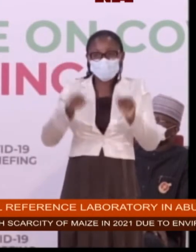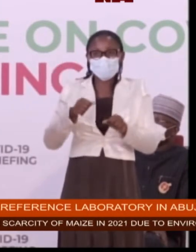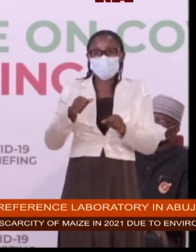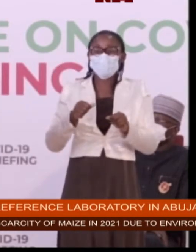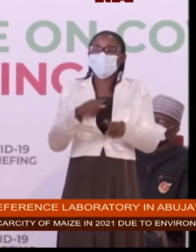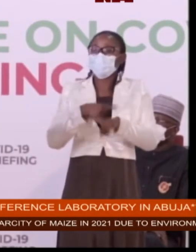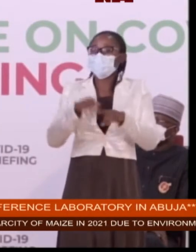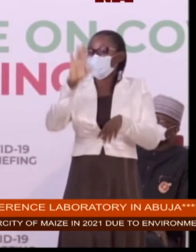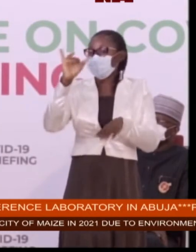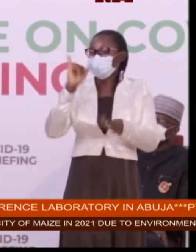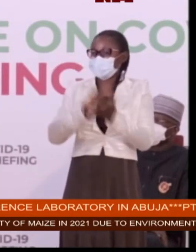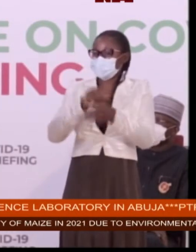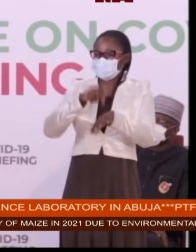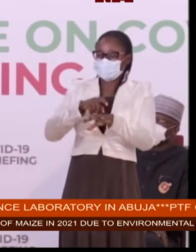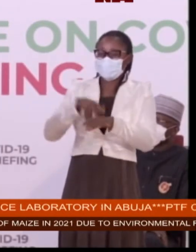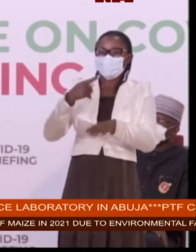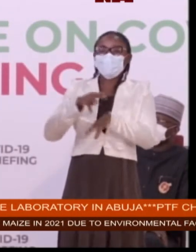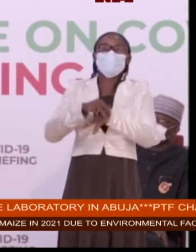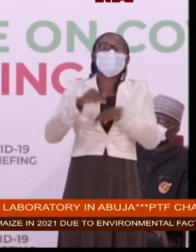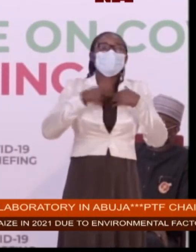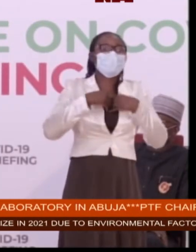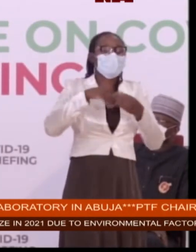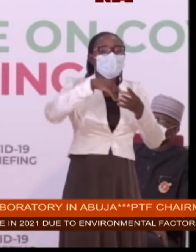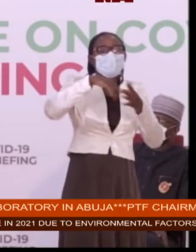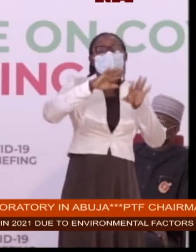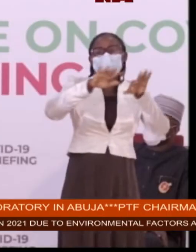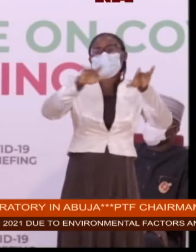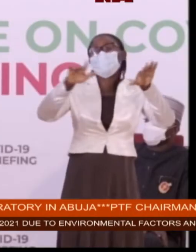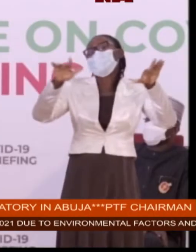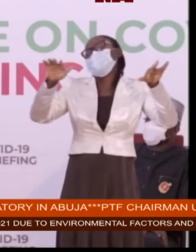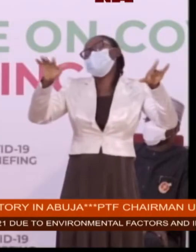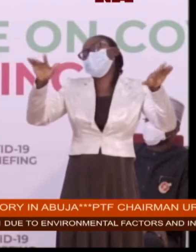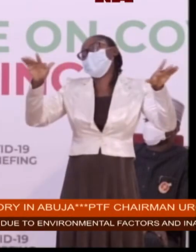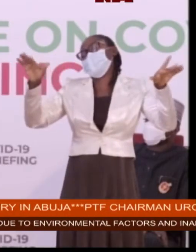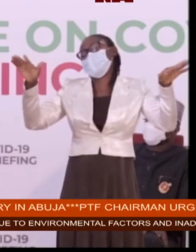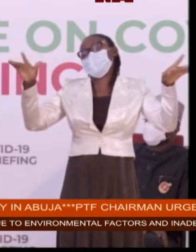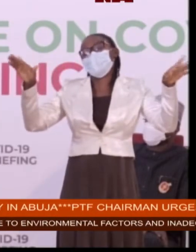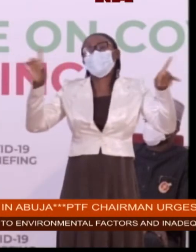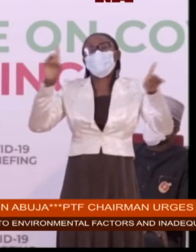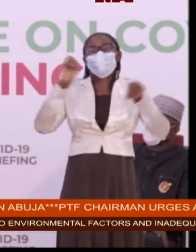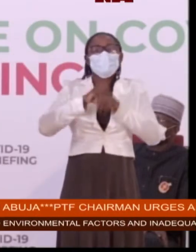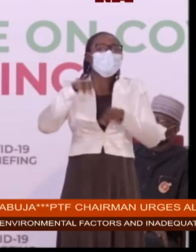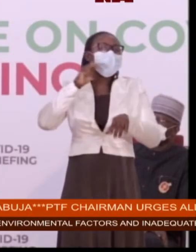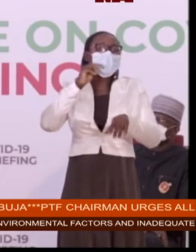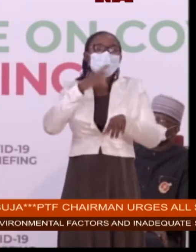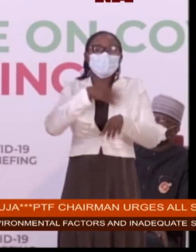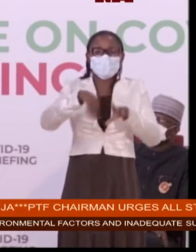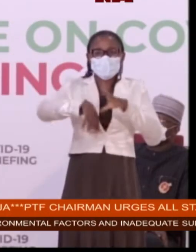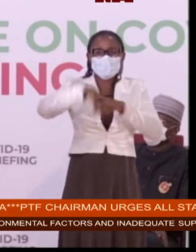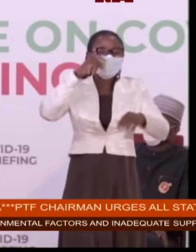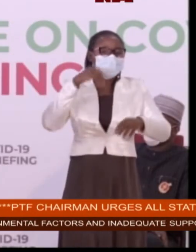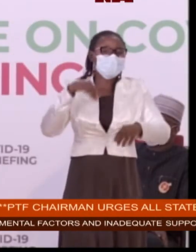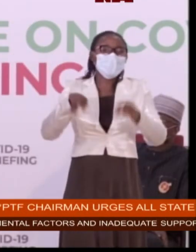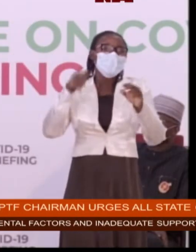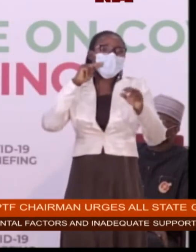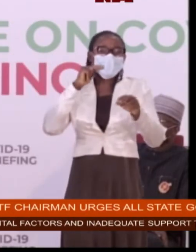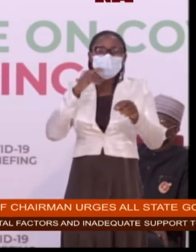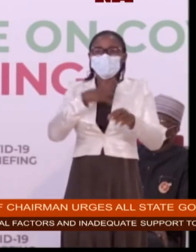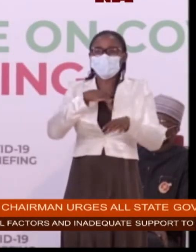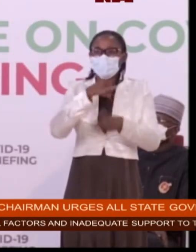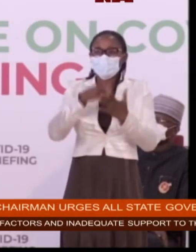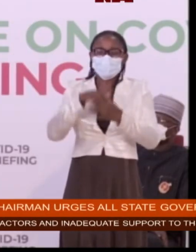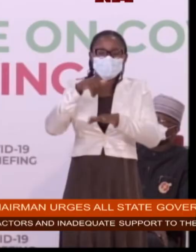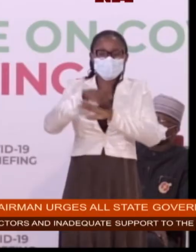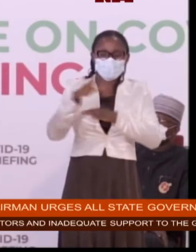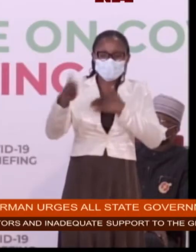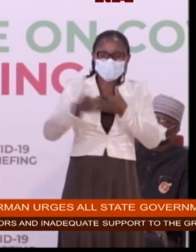then, this message had circulated in Nigeria, circulated in the diaspora, and was being sent back by